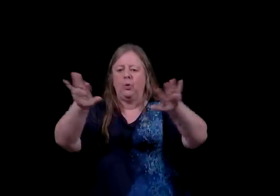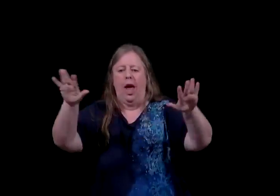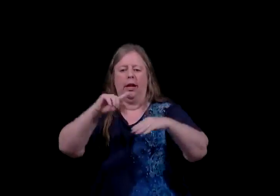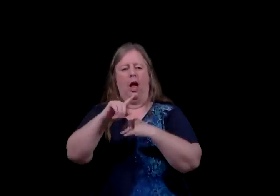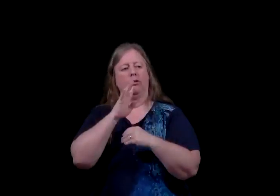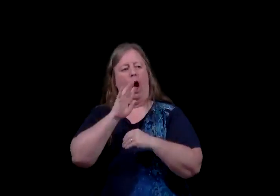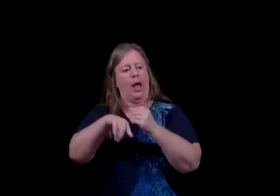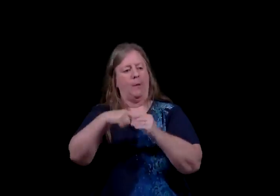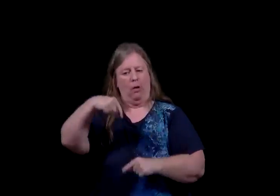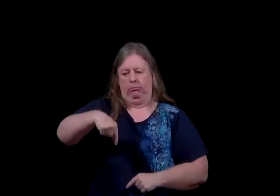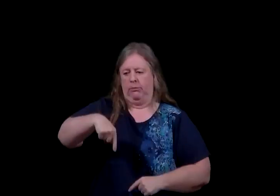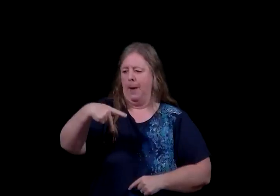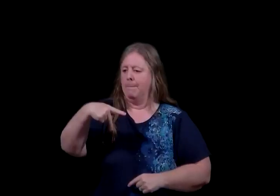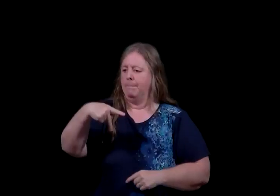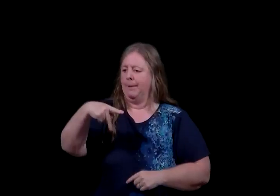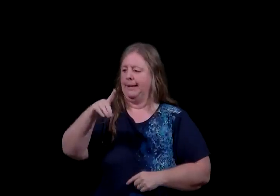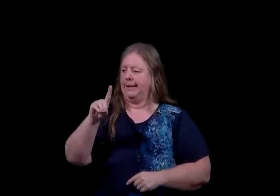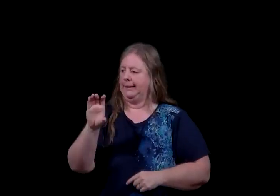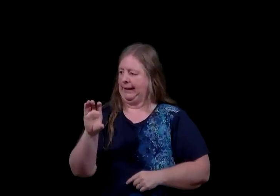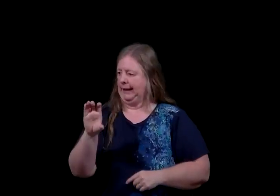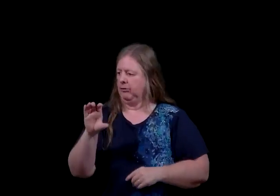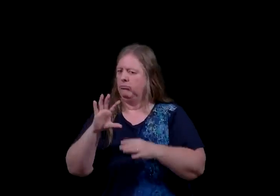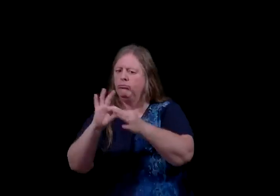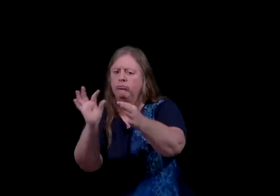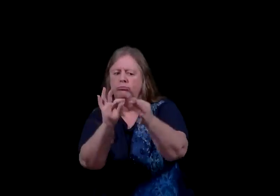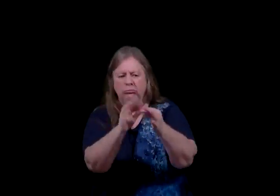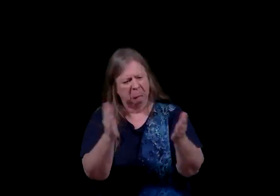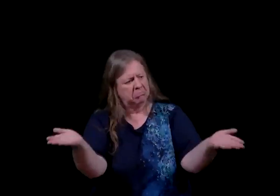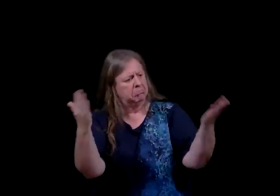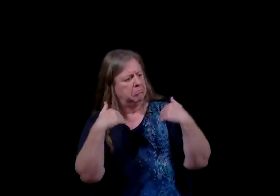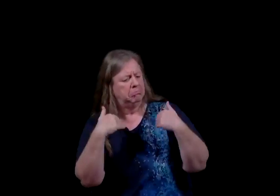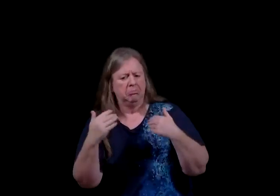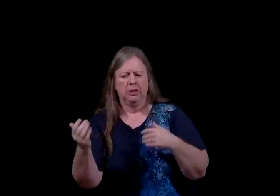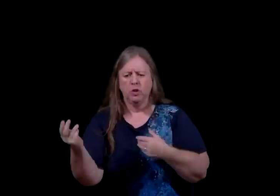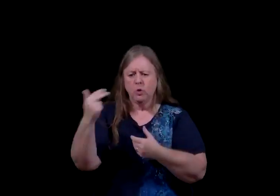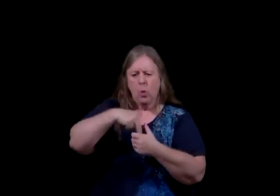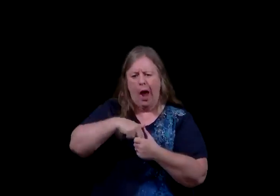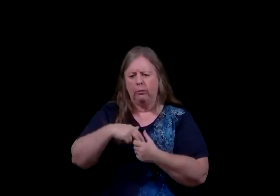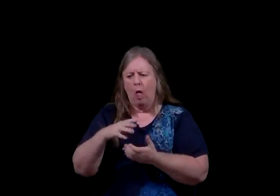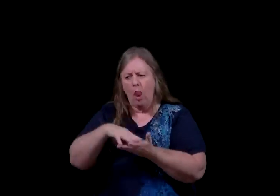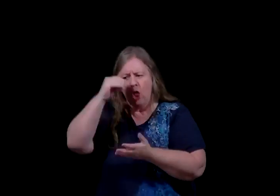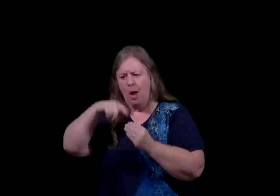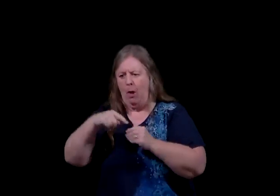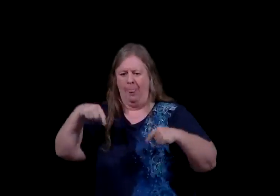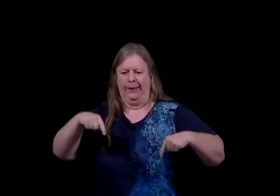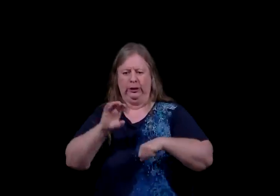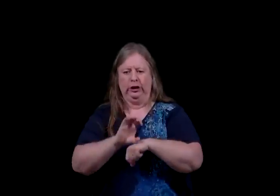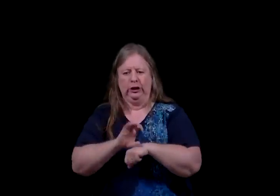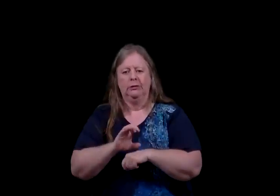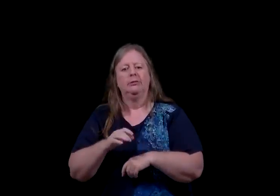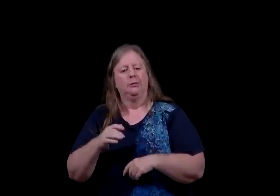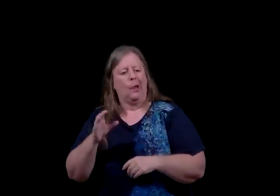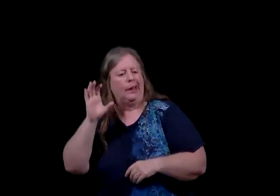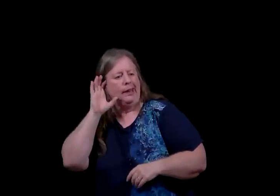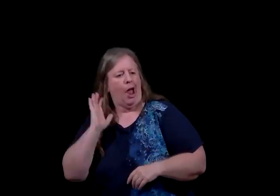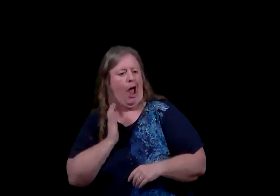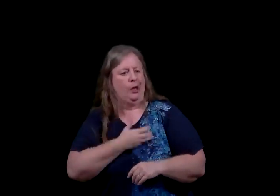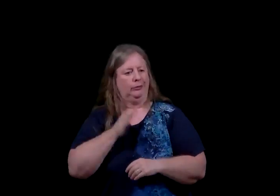you can go out and spread the word about PDC, Peace Step Church. Tell people to come and to learn about who we